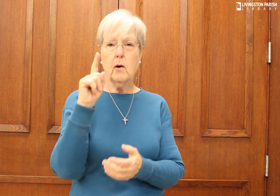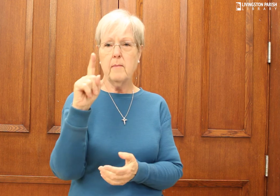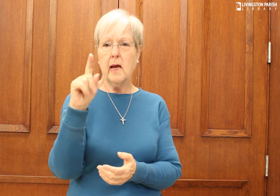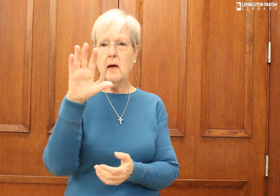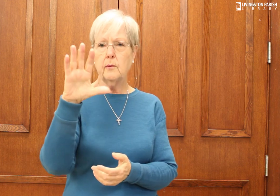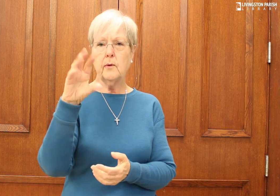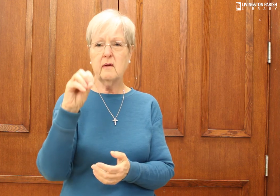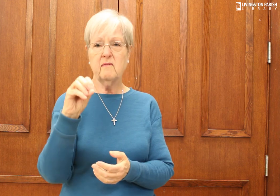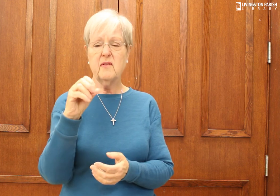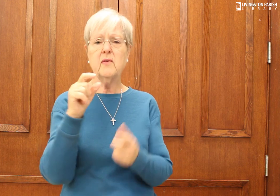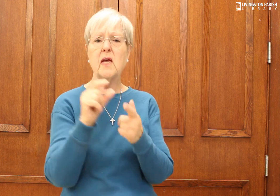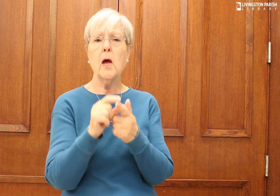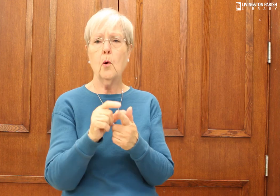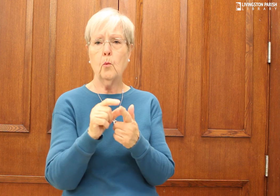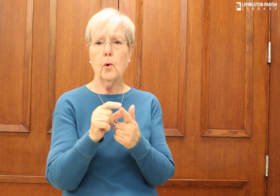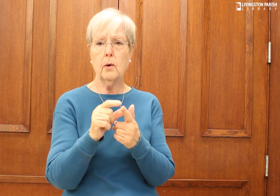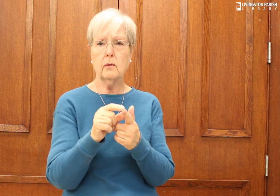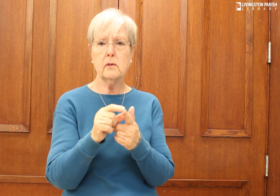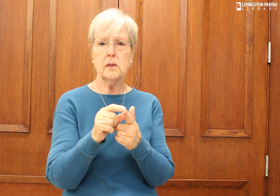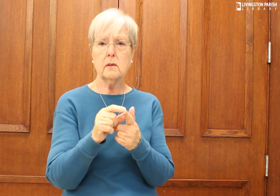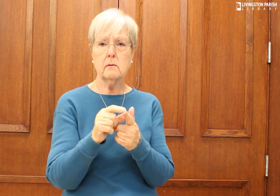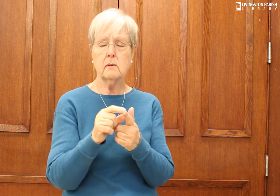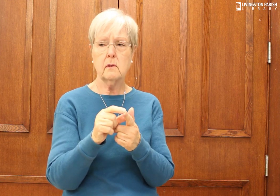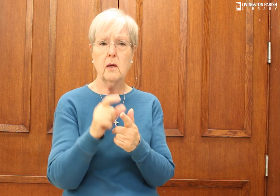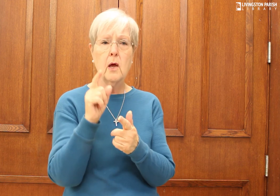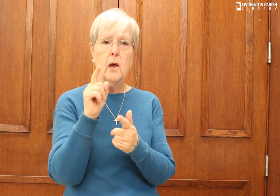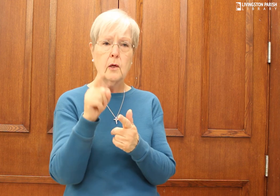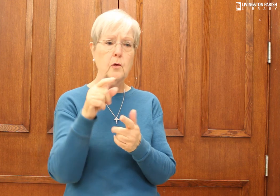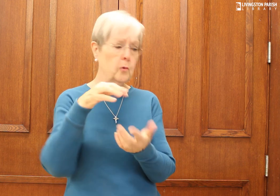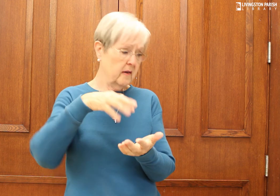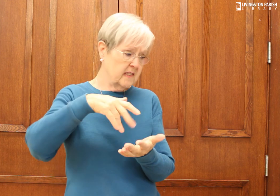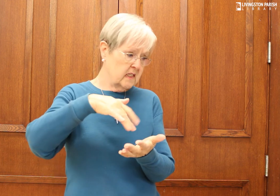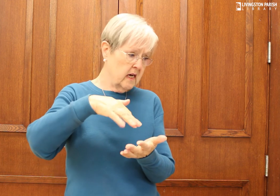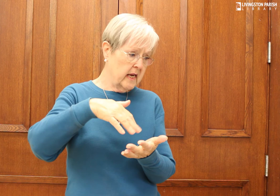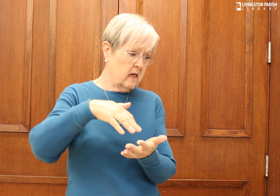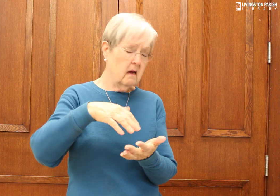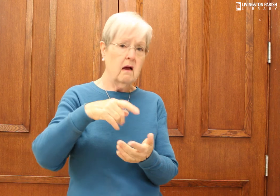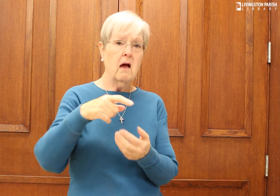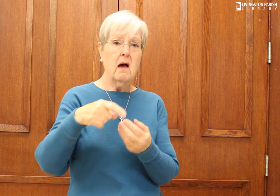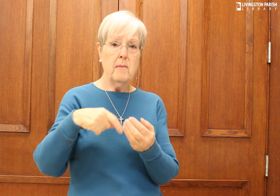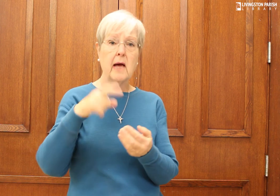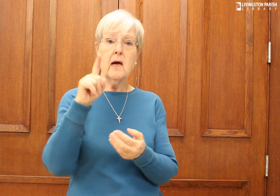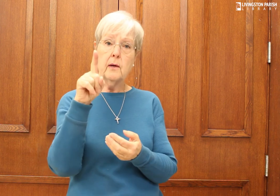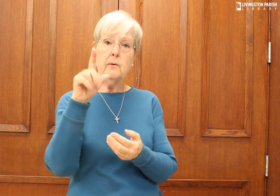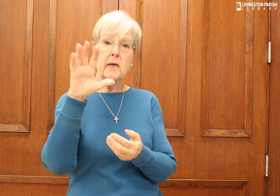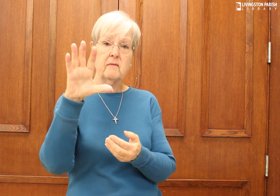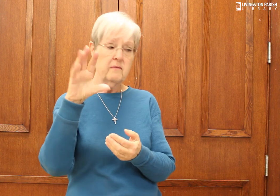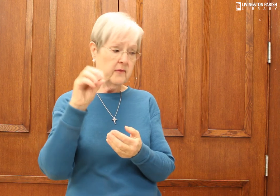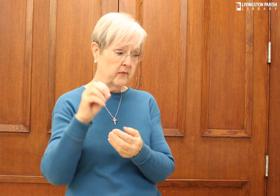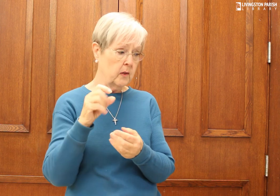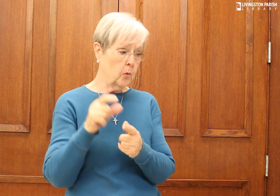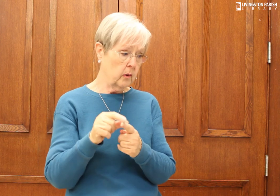about 150 words. You have studied about 150